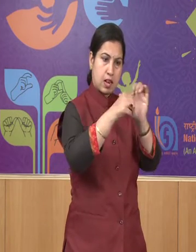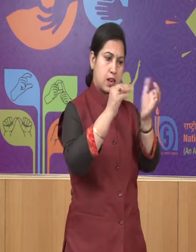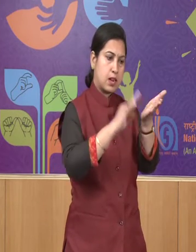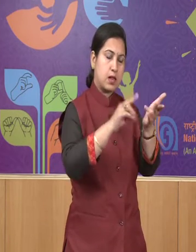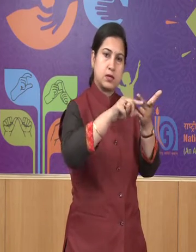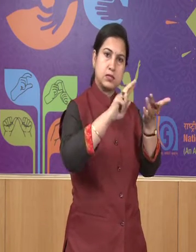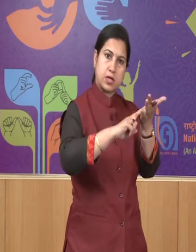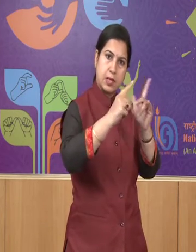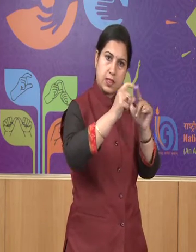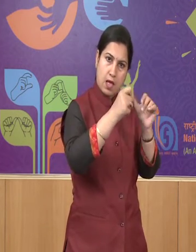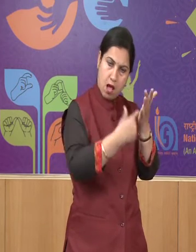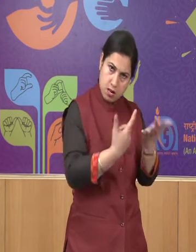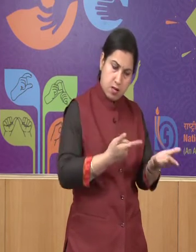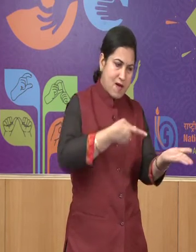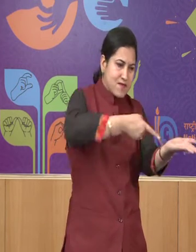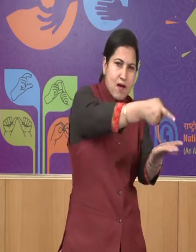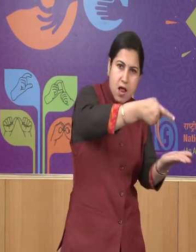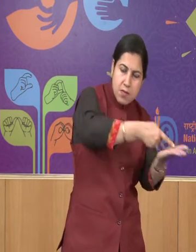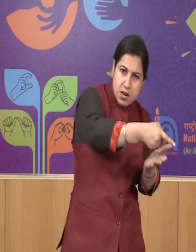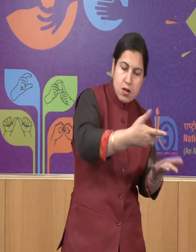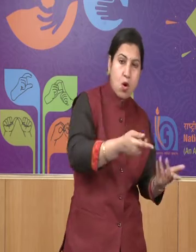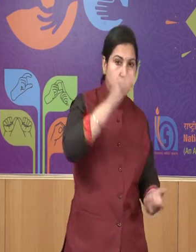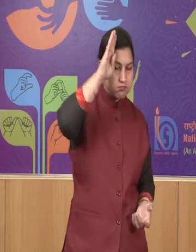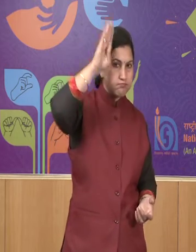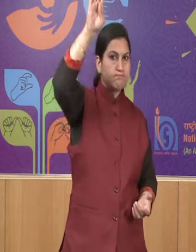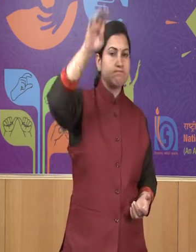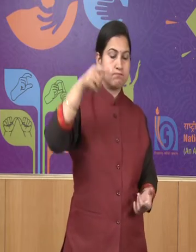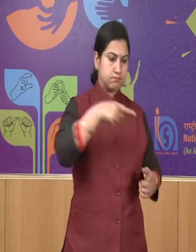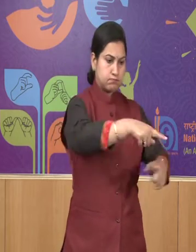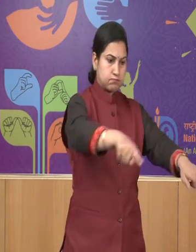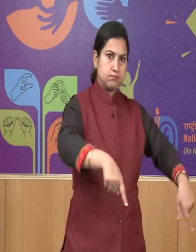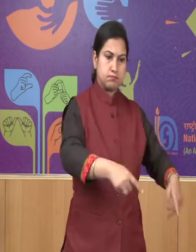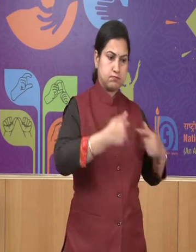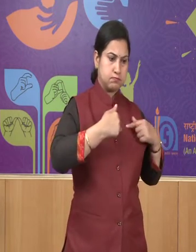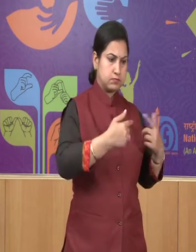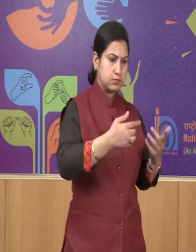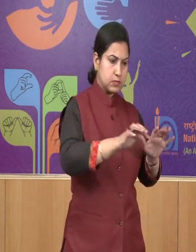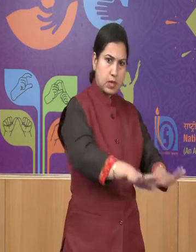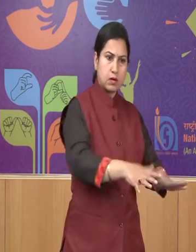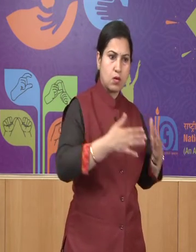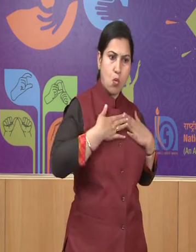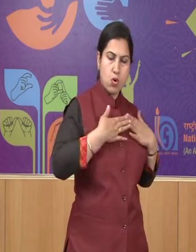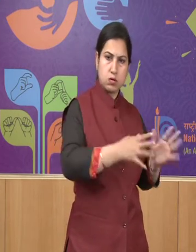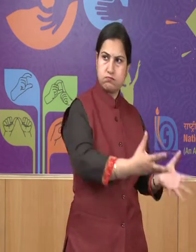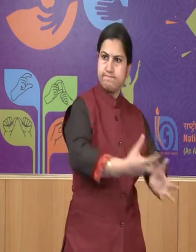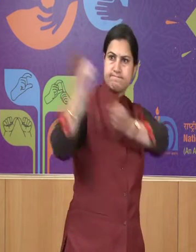farmers, and rulers whose lands had been taken away by the